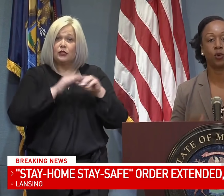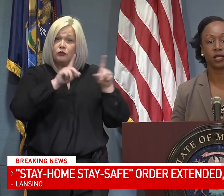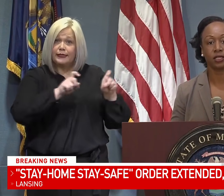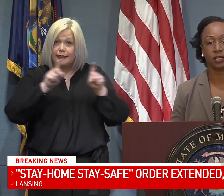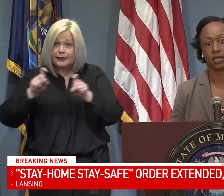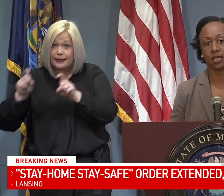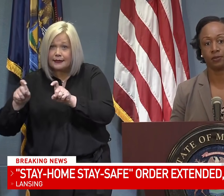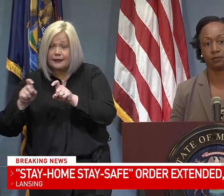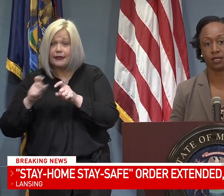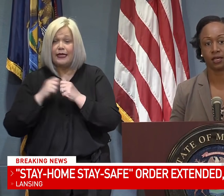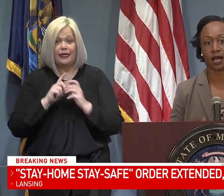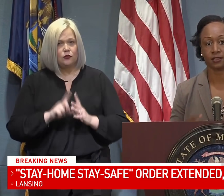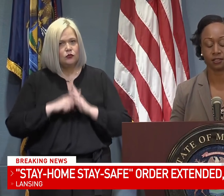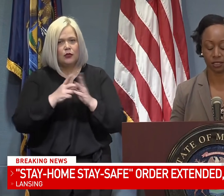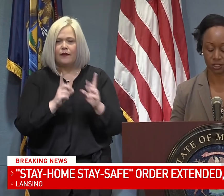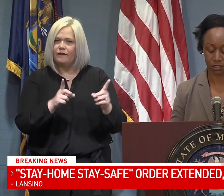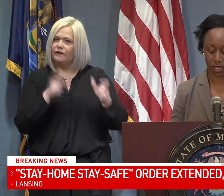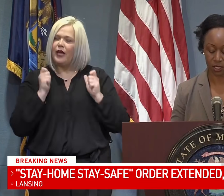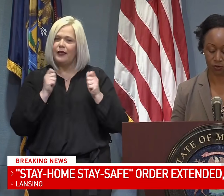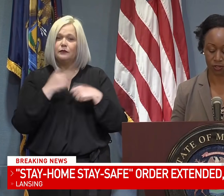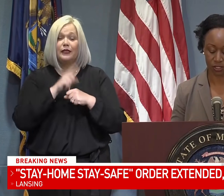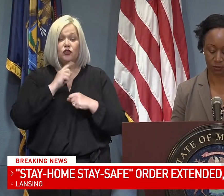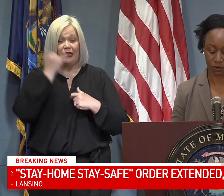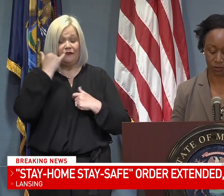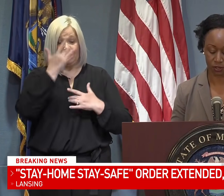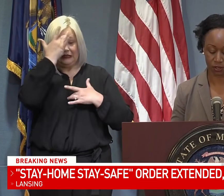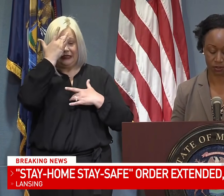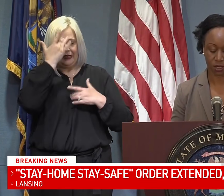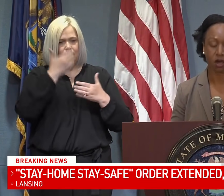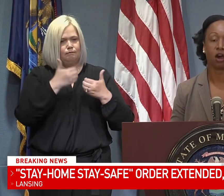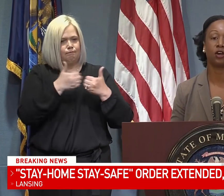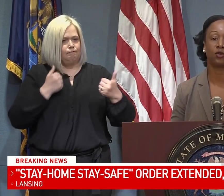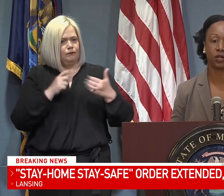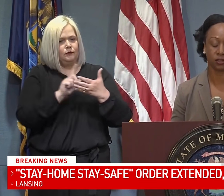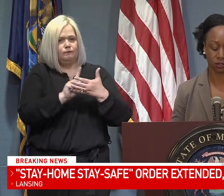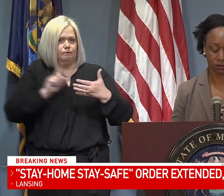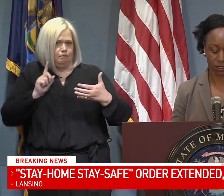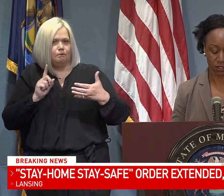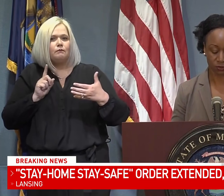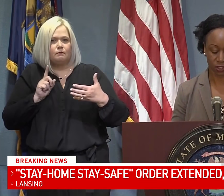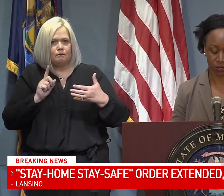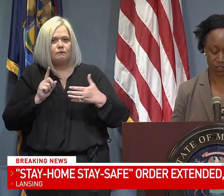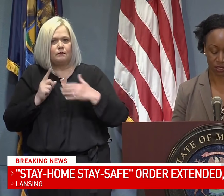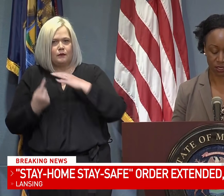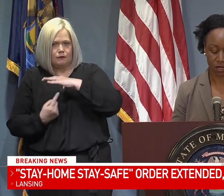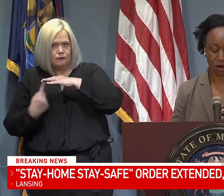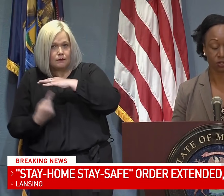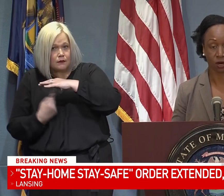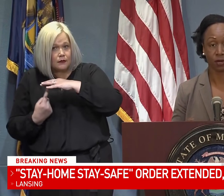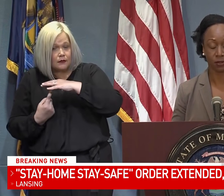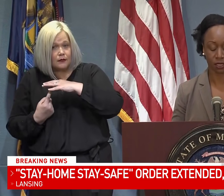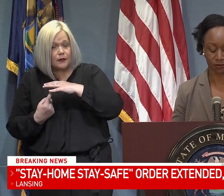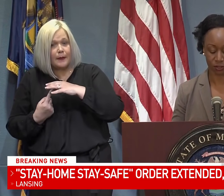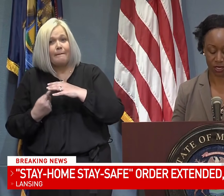and quickly implementing isolation and quarantine protocols are critical to our public health strategy